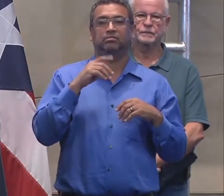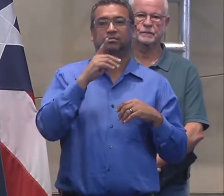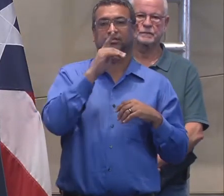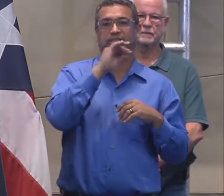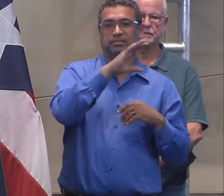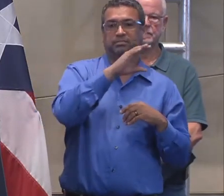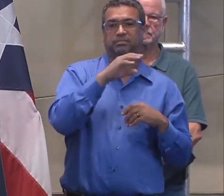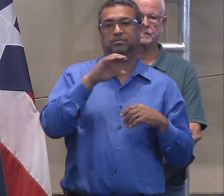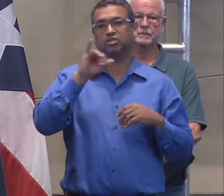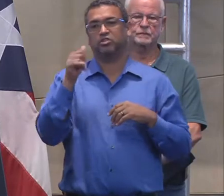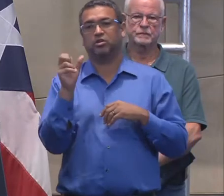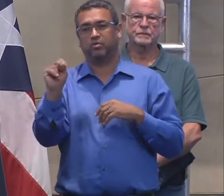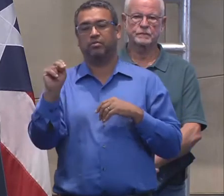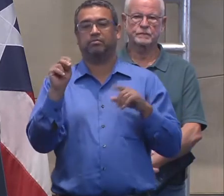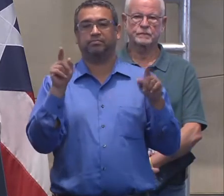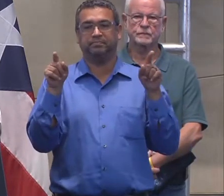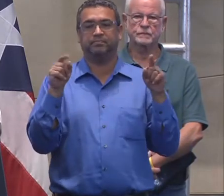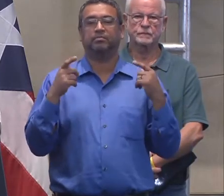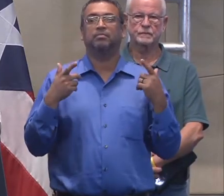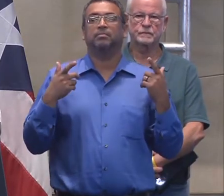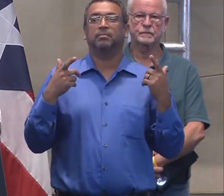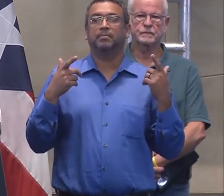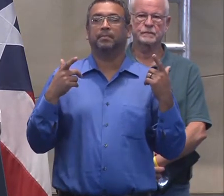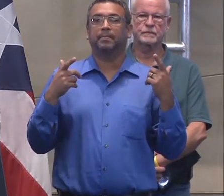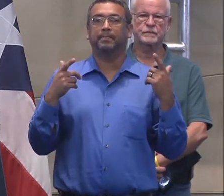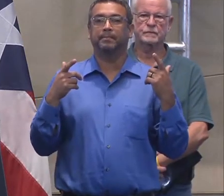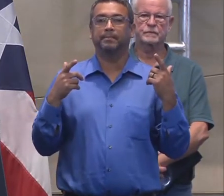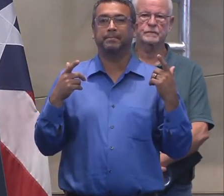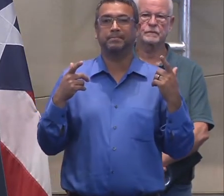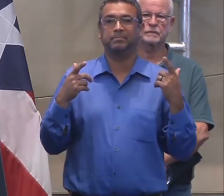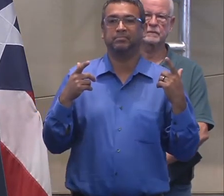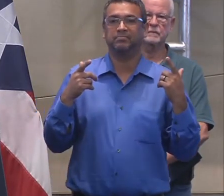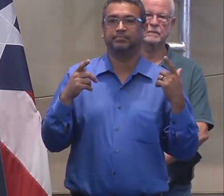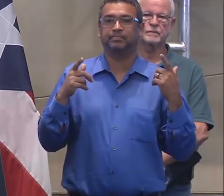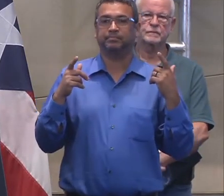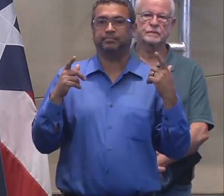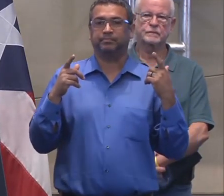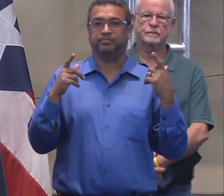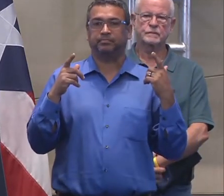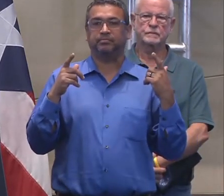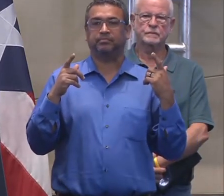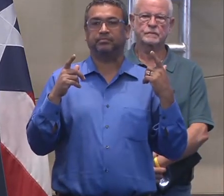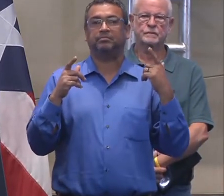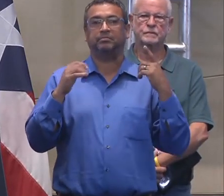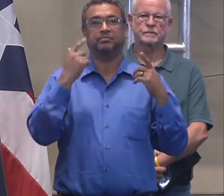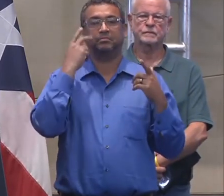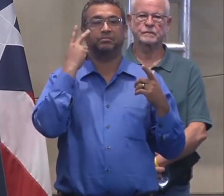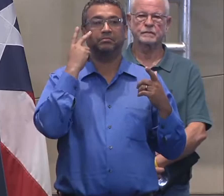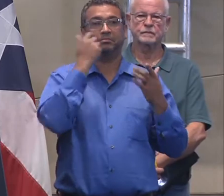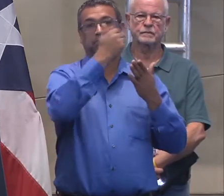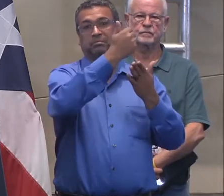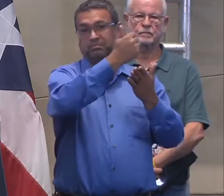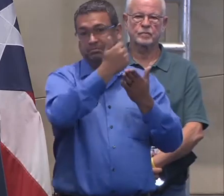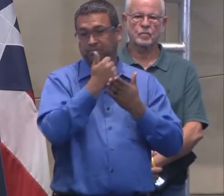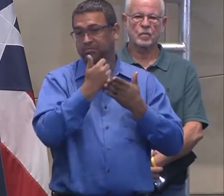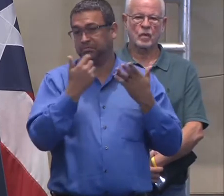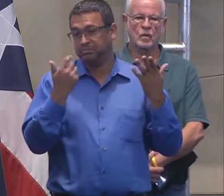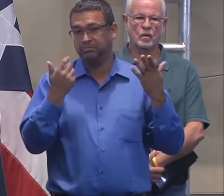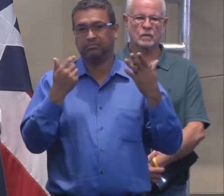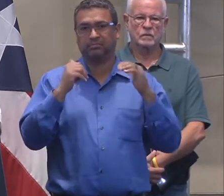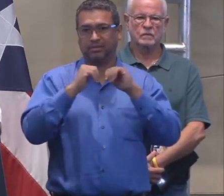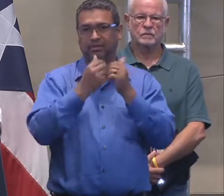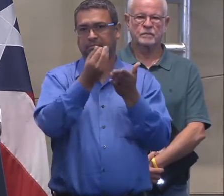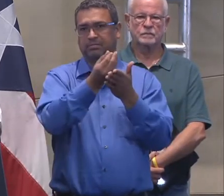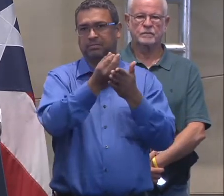or more granular aid package for Puerto Rico. So